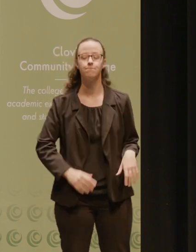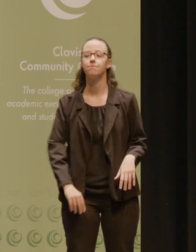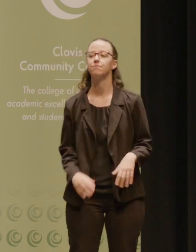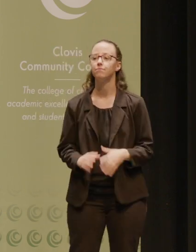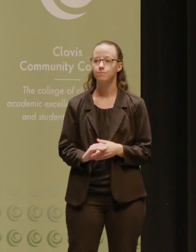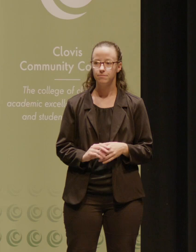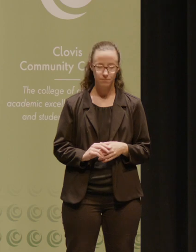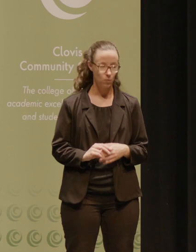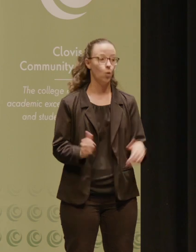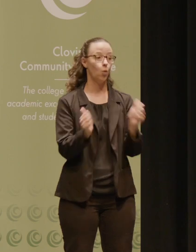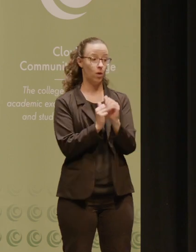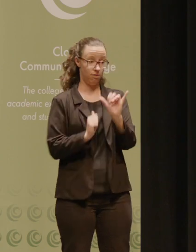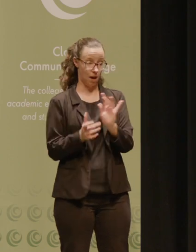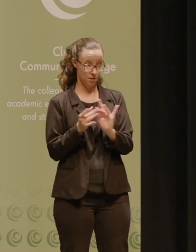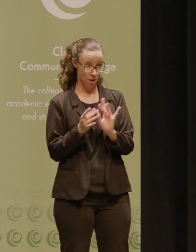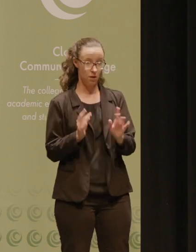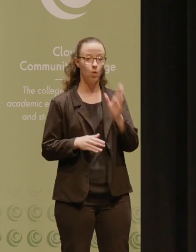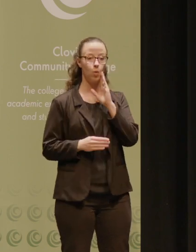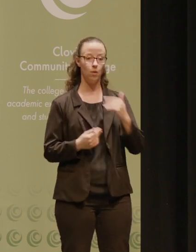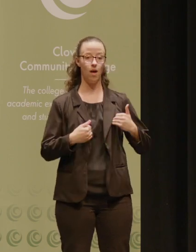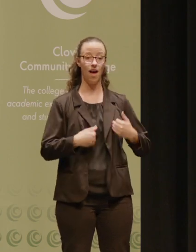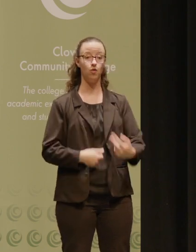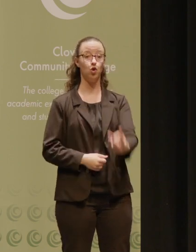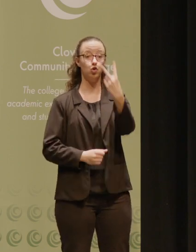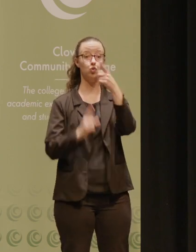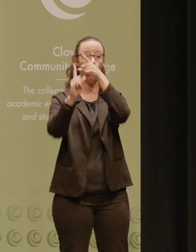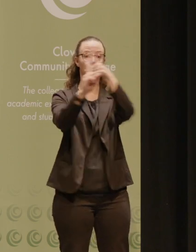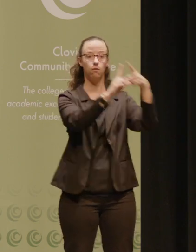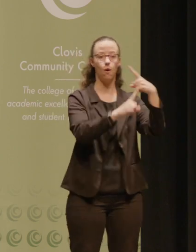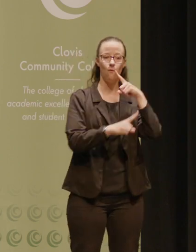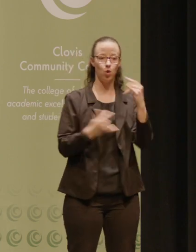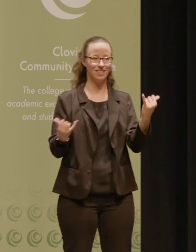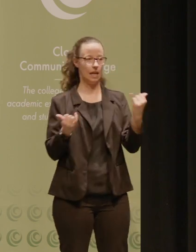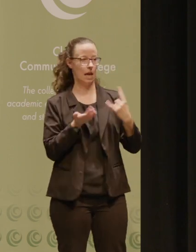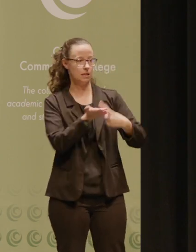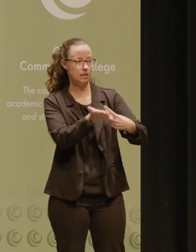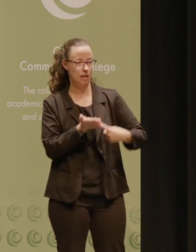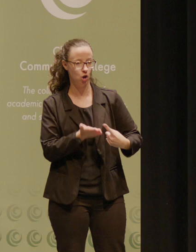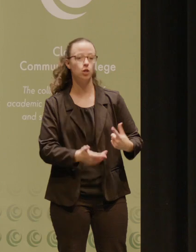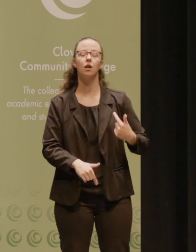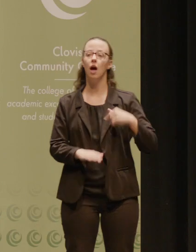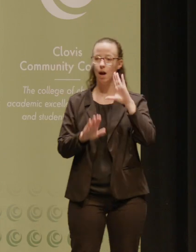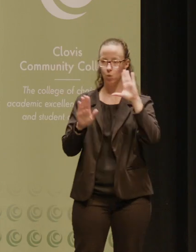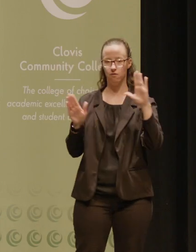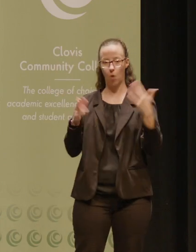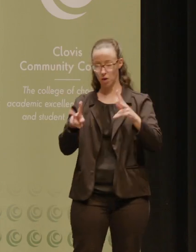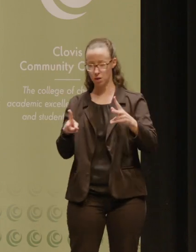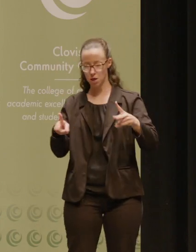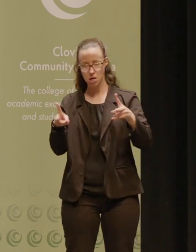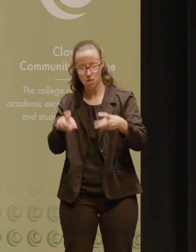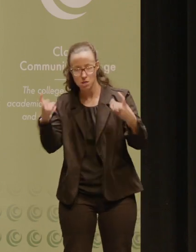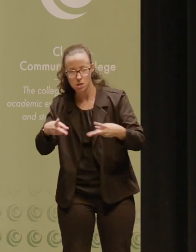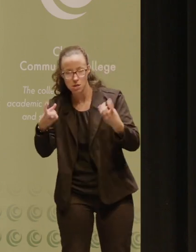And so that said, there's going to be 2 objectives that inform our discussion today. I'm going to spend some time unpacking some events